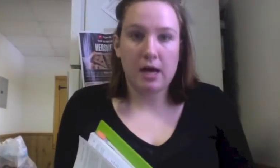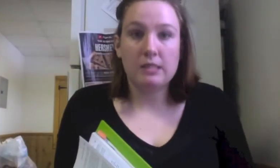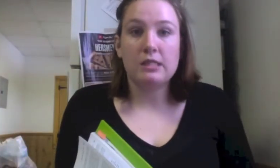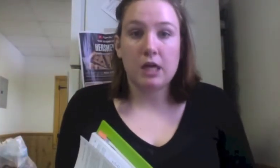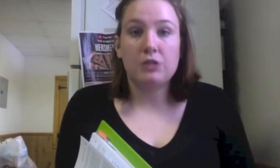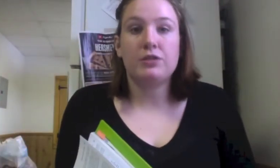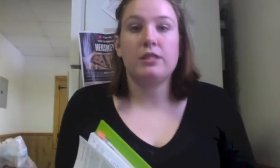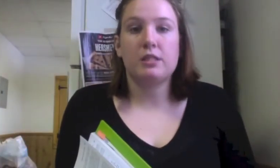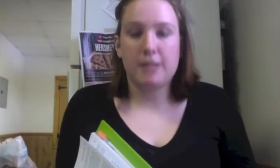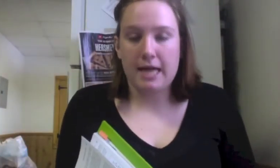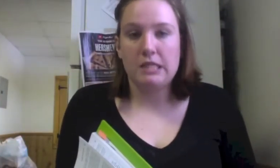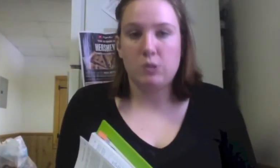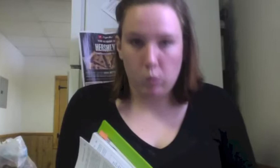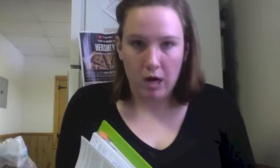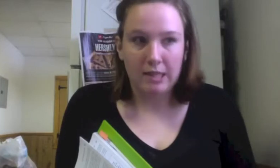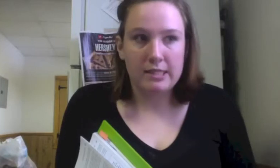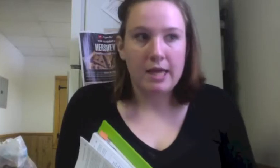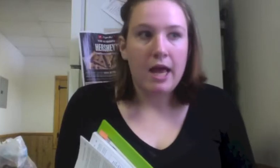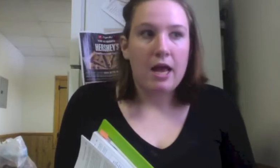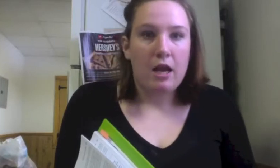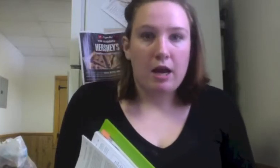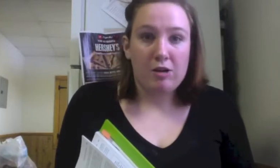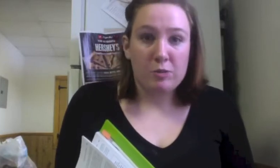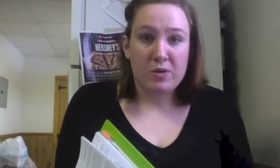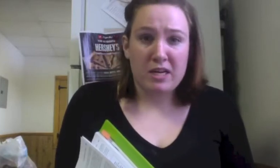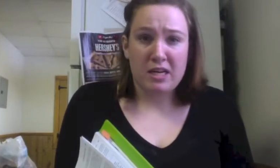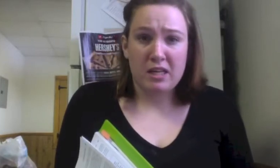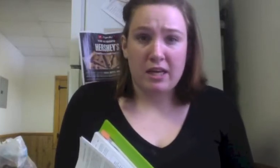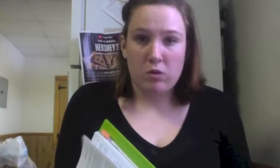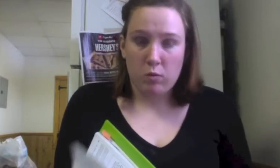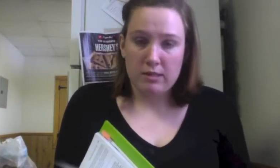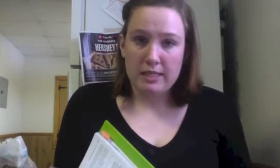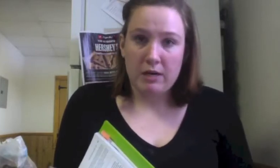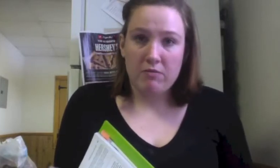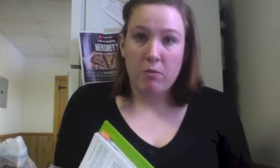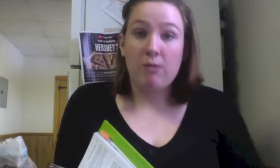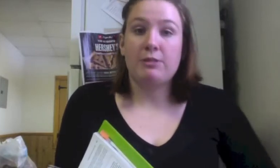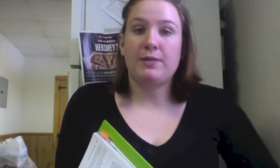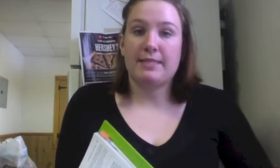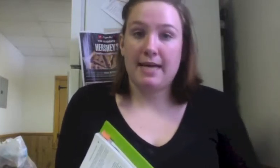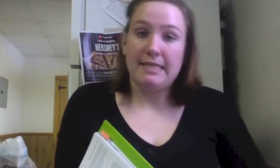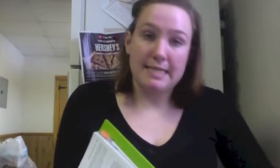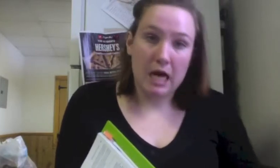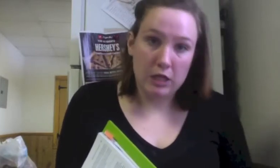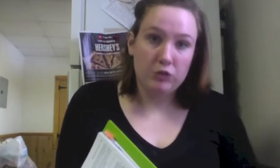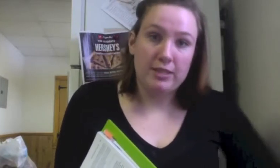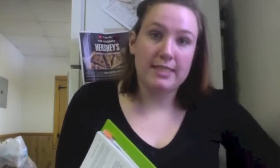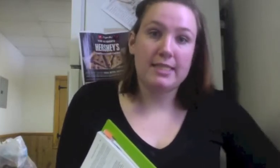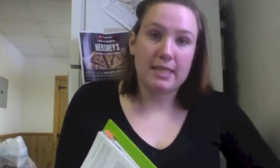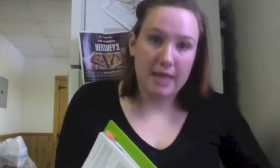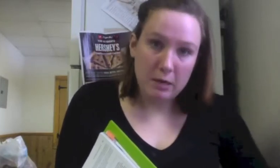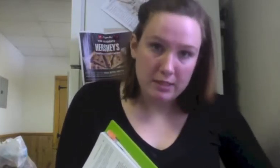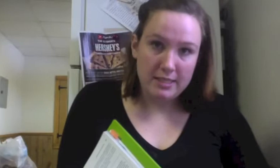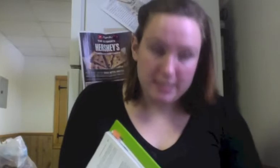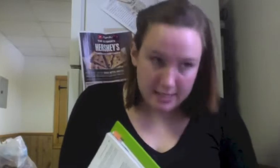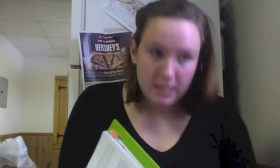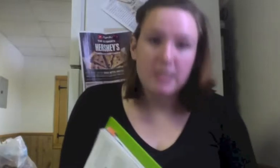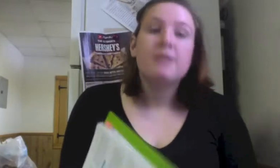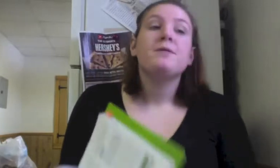thousands, hundreds, tens, ones. Now you're just breaking like the ones down even more and doing tenths, hundredths, thousandths,